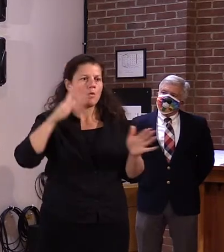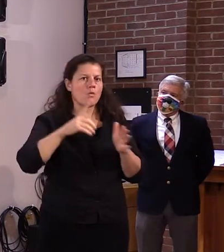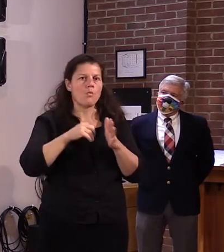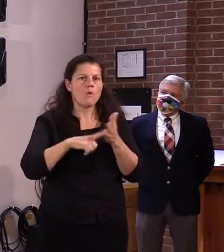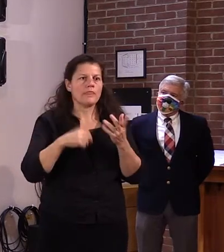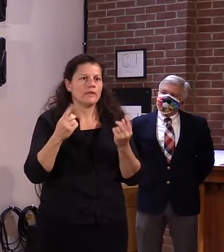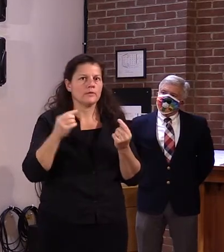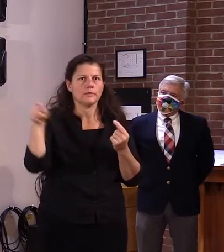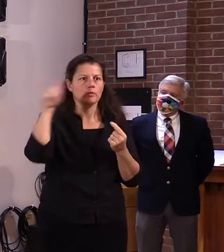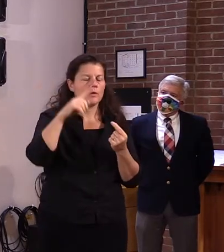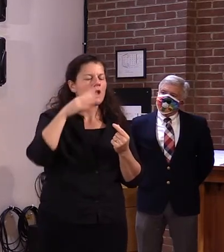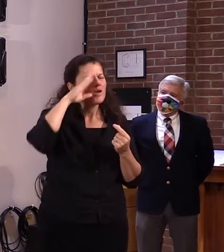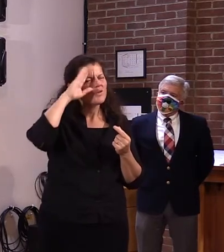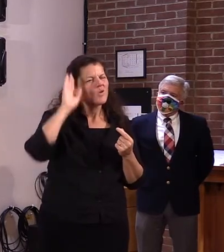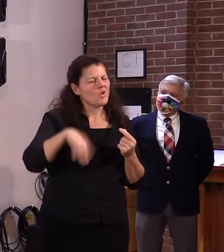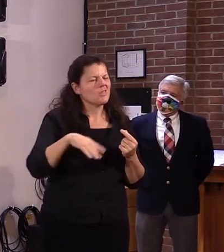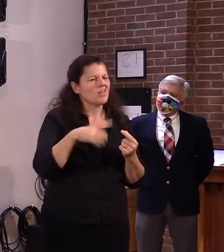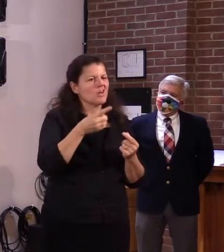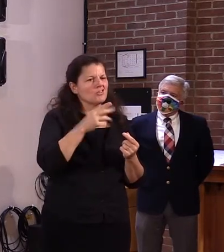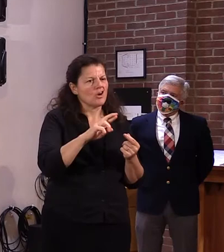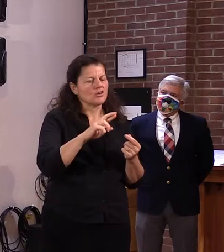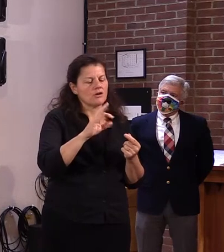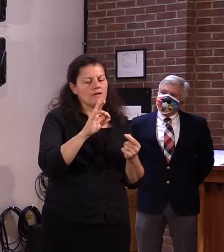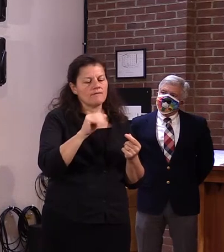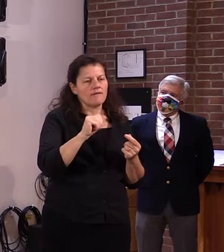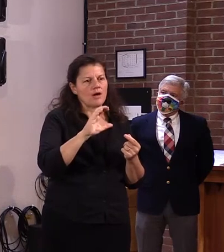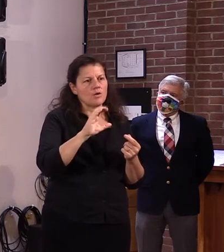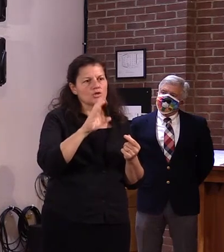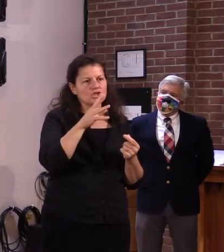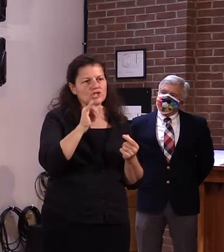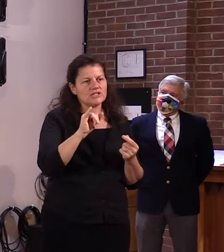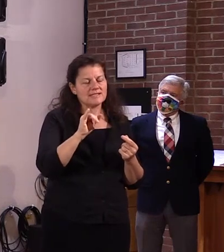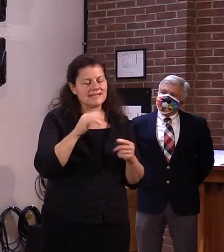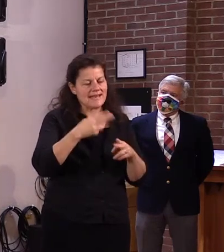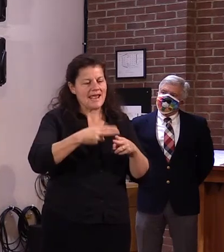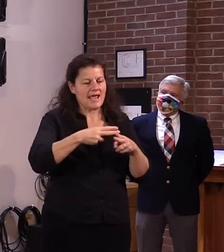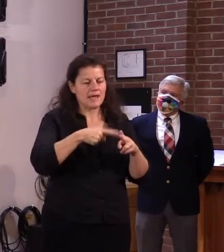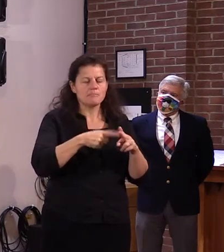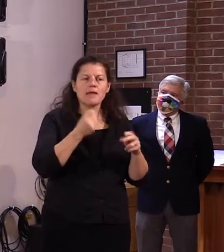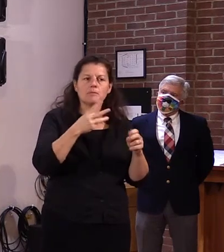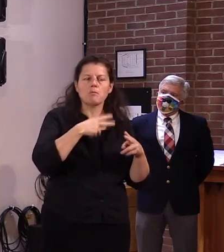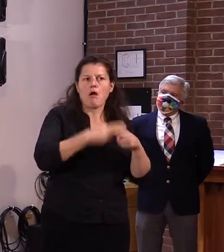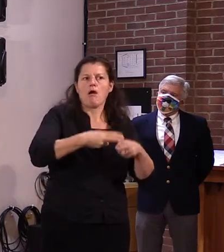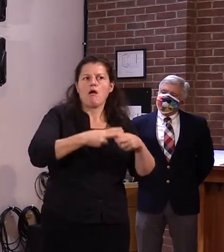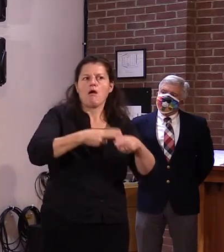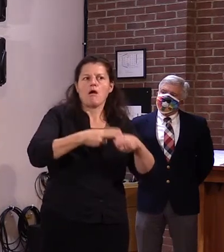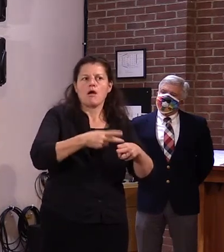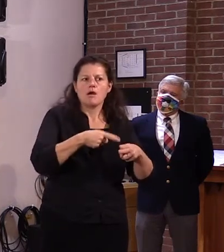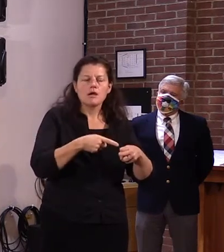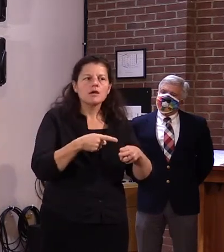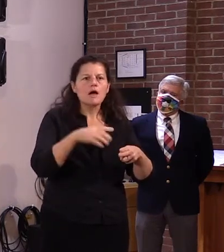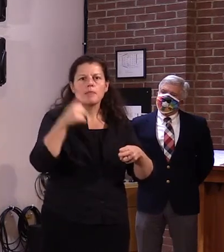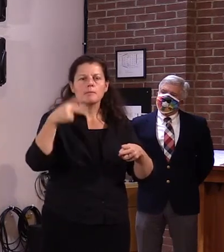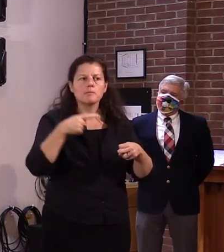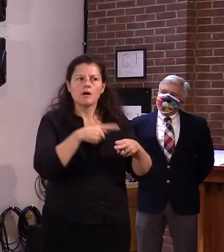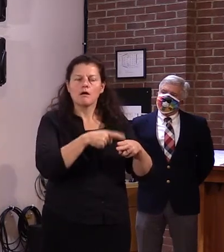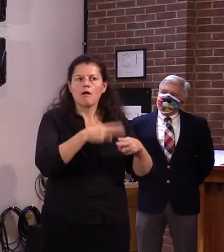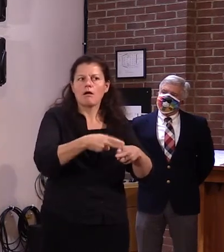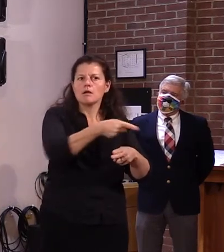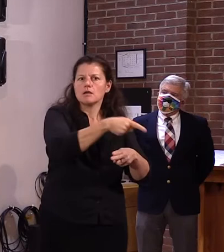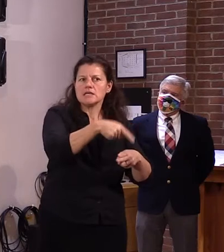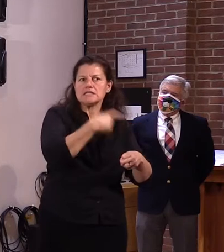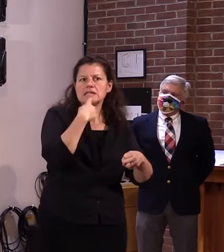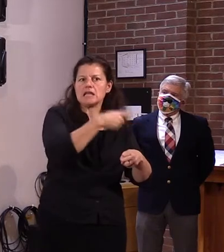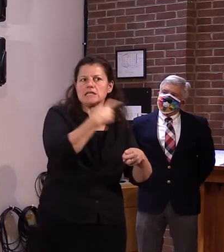Dr. Fauci's name has been inserted into this discussion a lot, not just by yourself, I mean by many others.